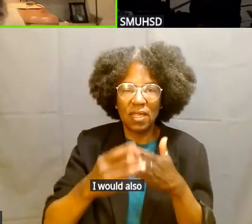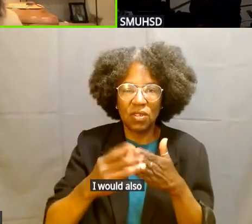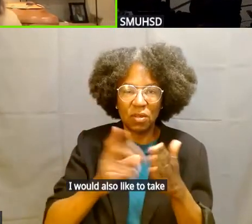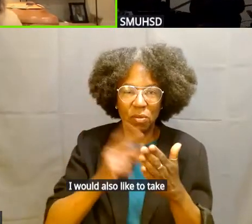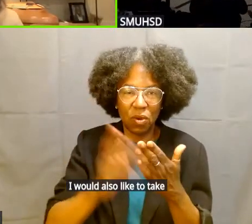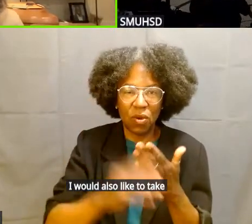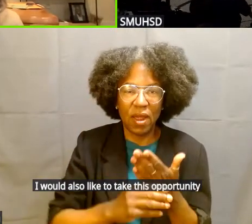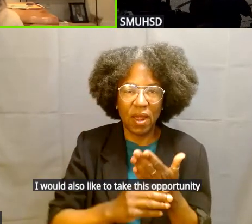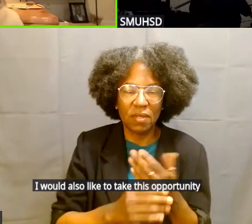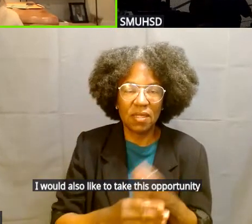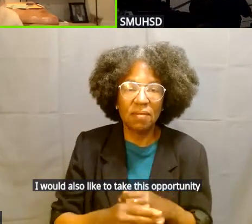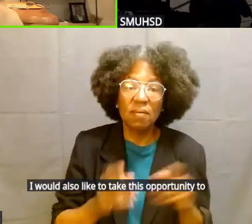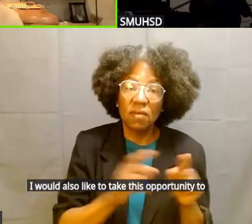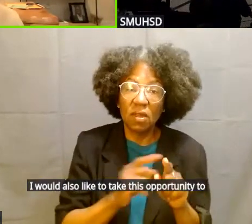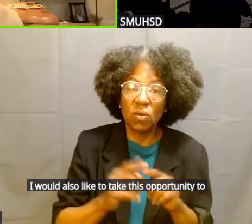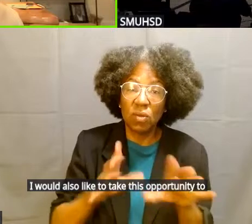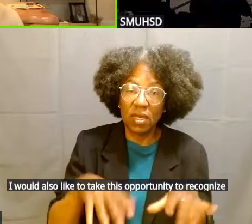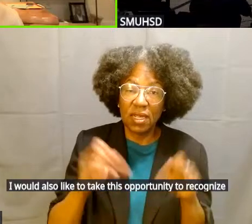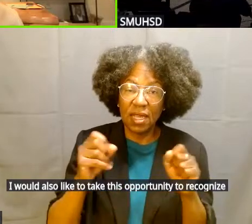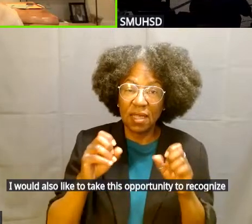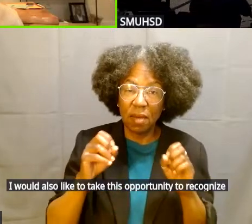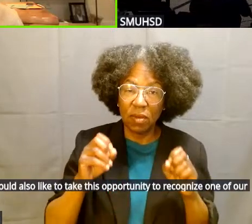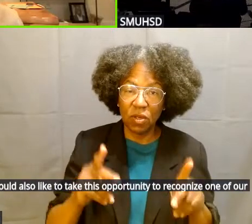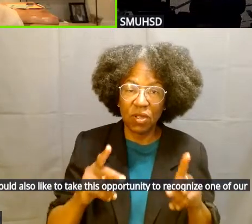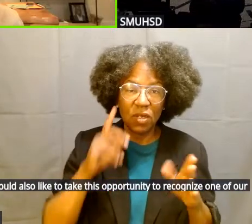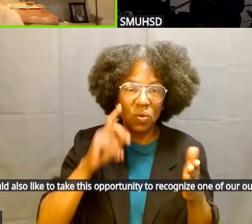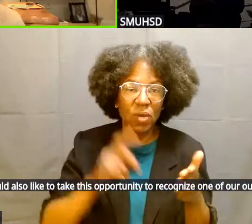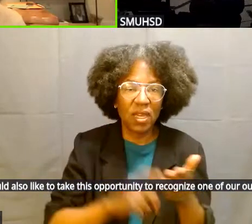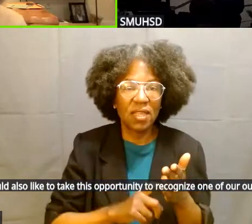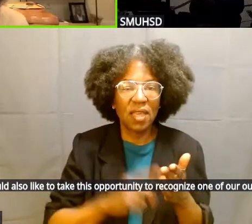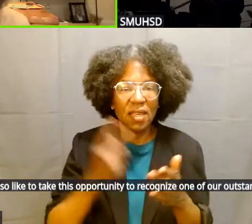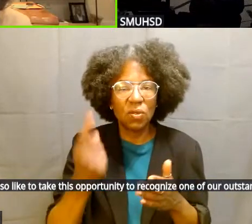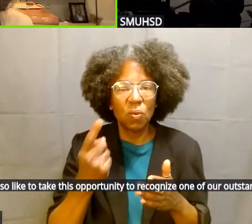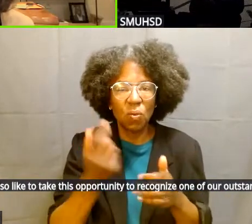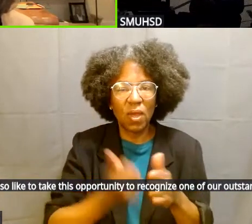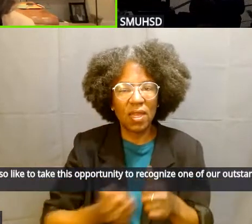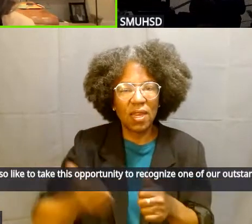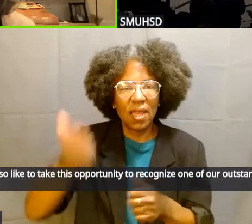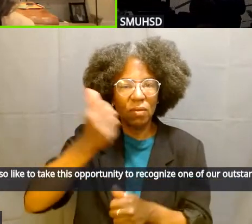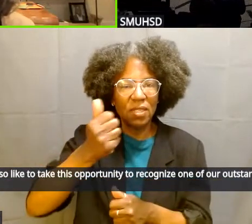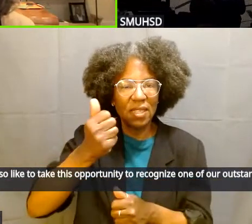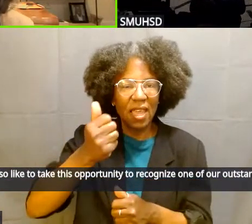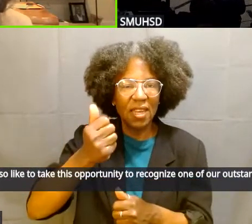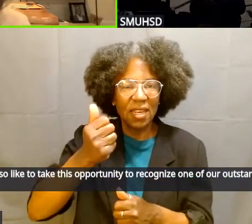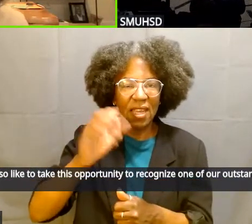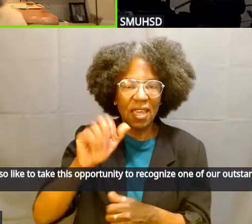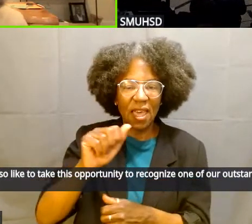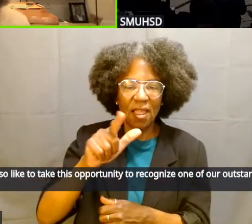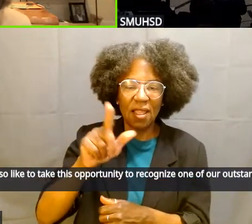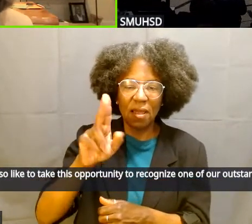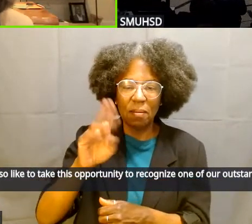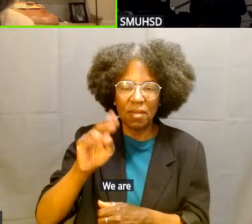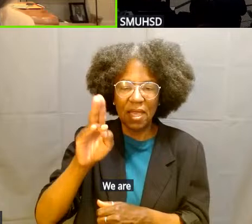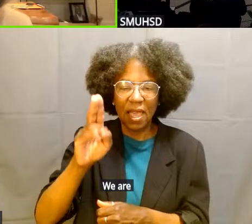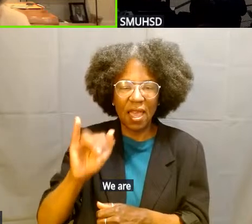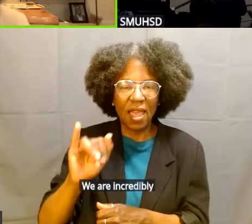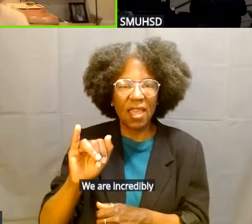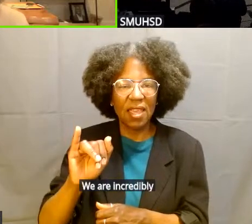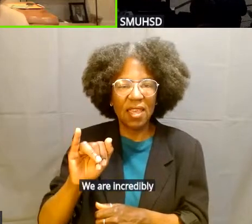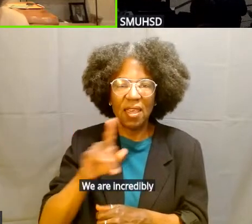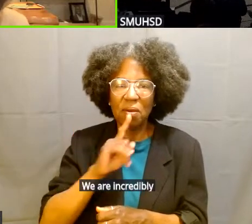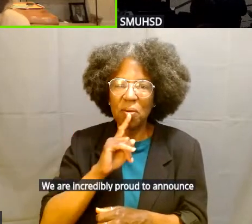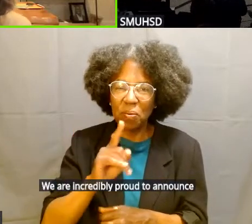to recognize one of our outstanding alumni. We are incredibly proud to announce